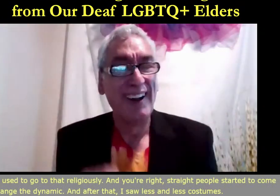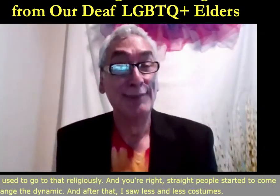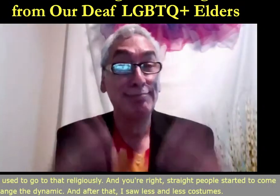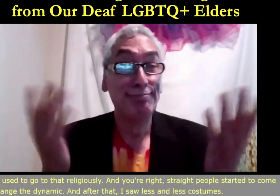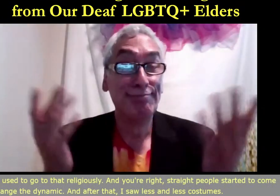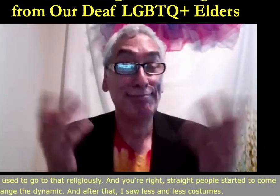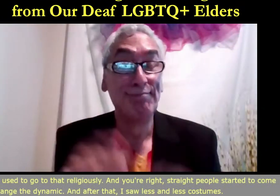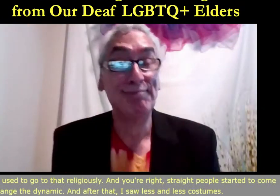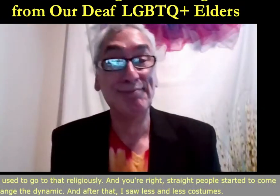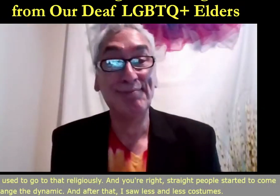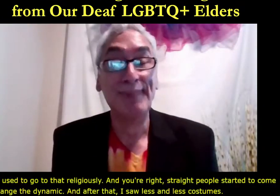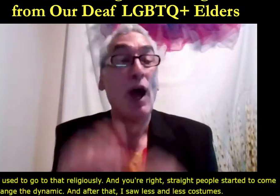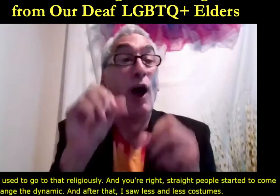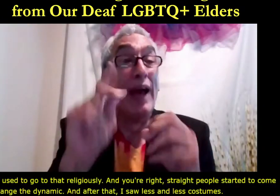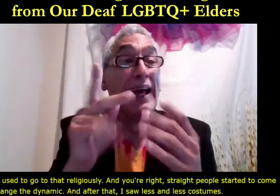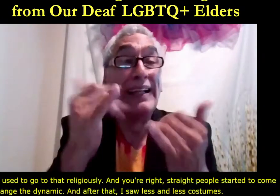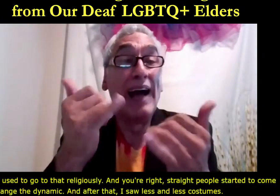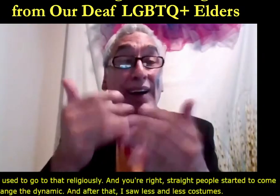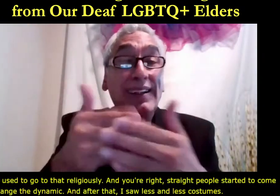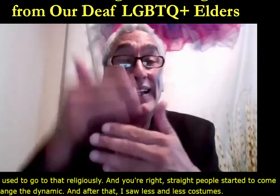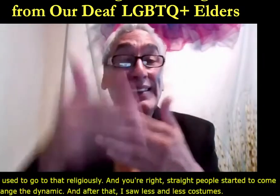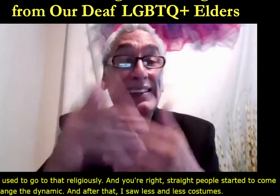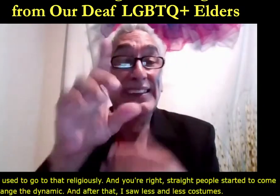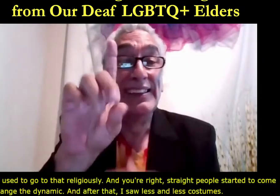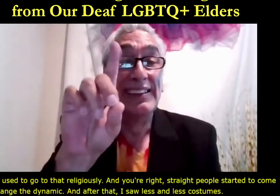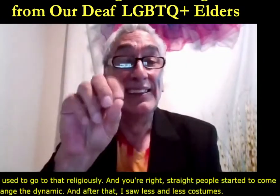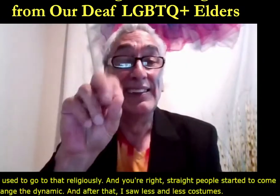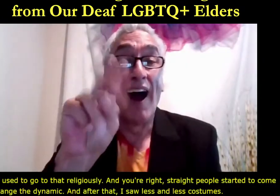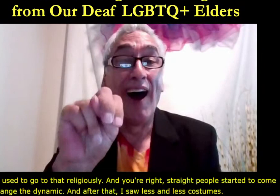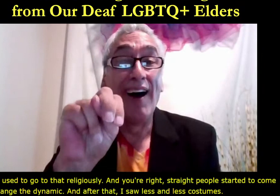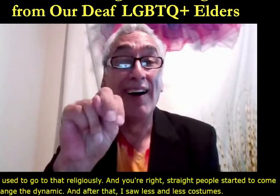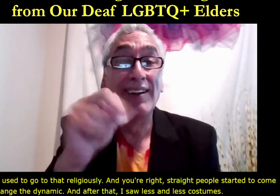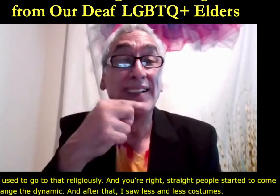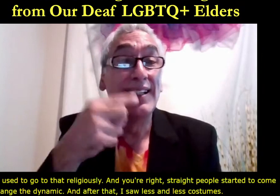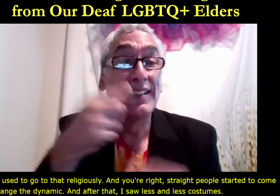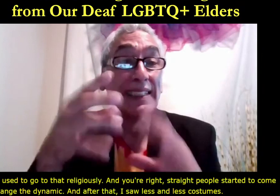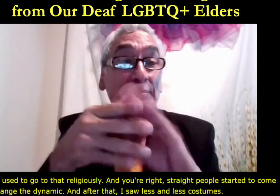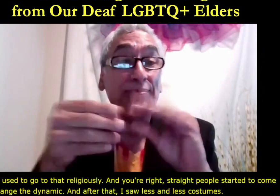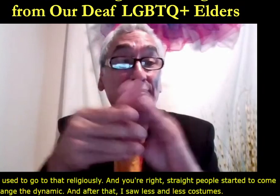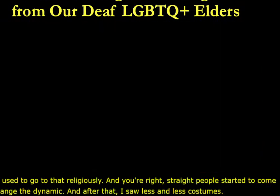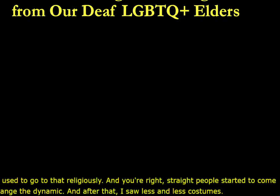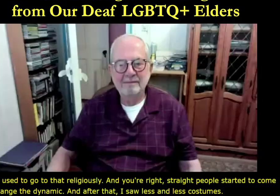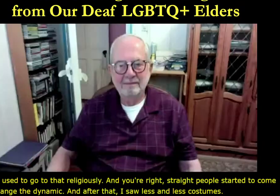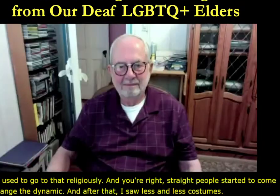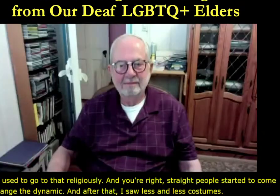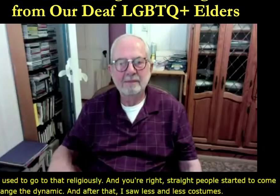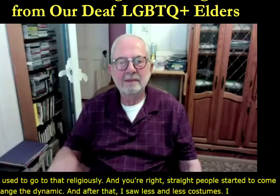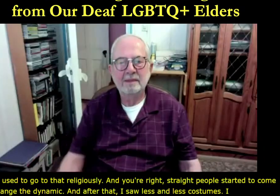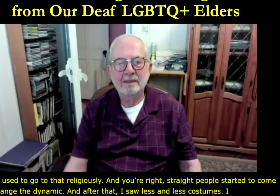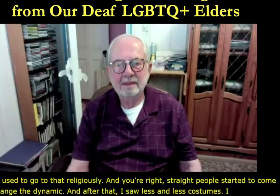fancy outfits and do these things that were just so much fun okay so now don did you want to say something